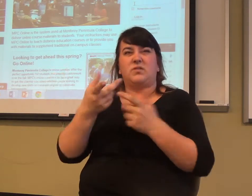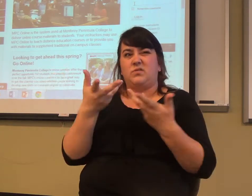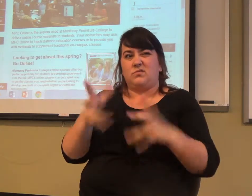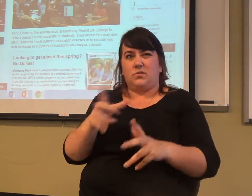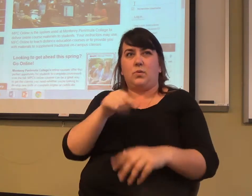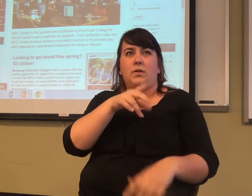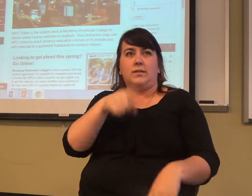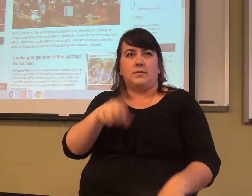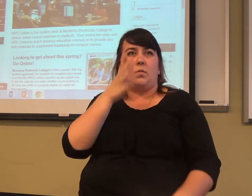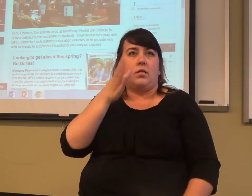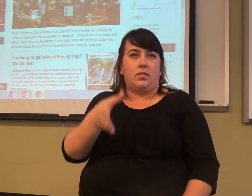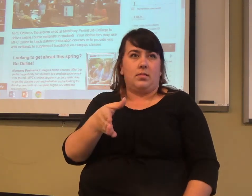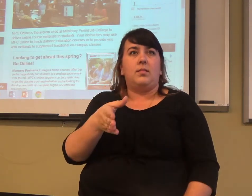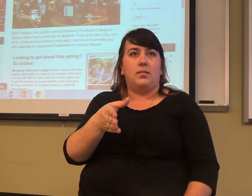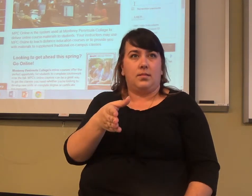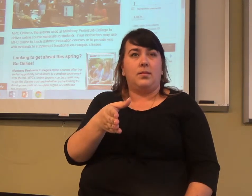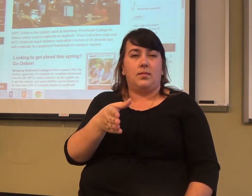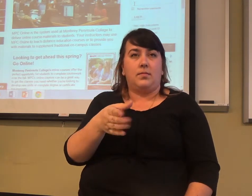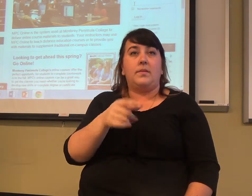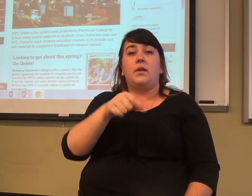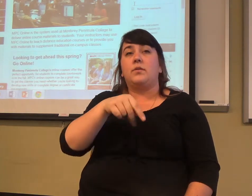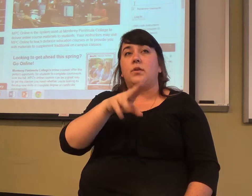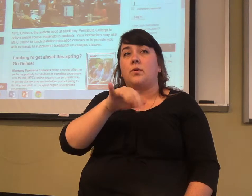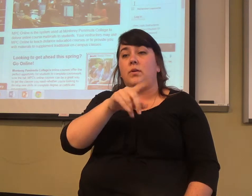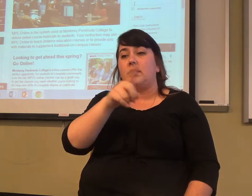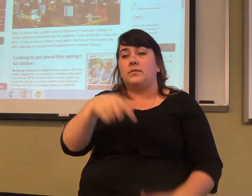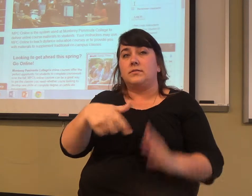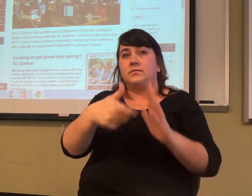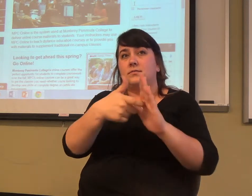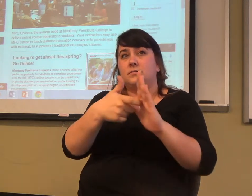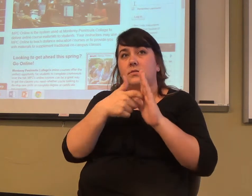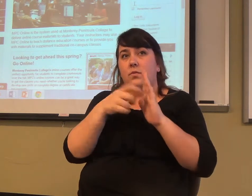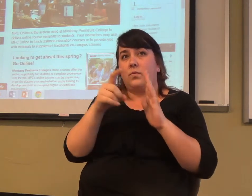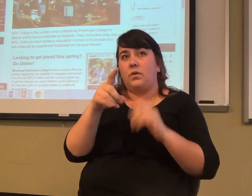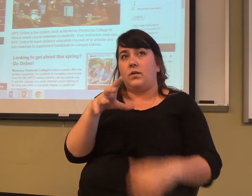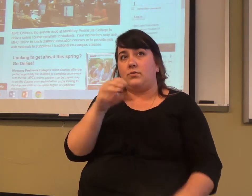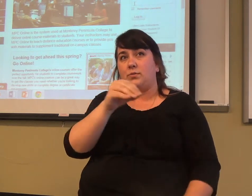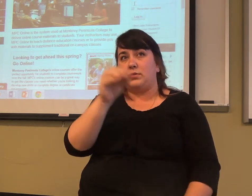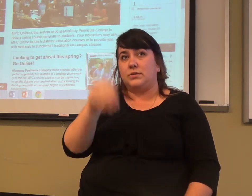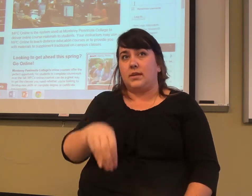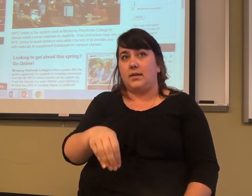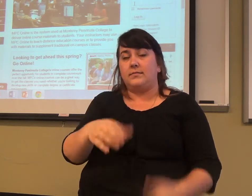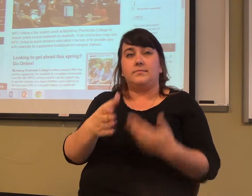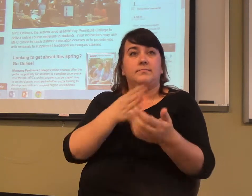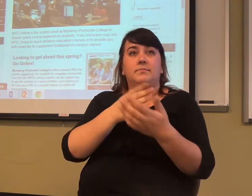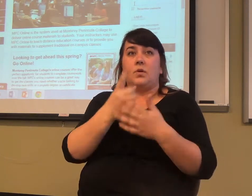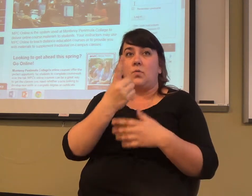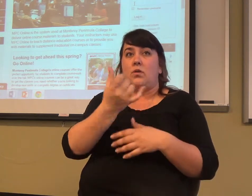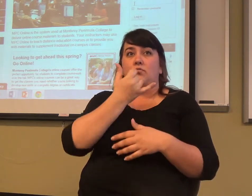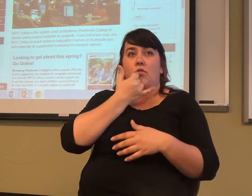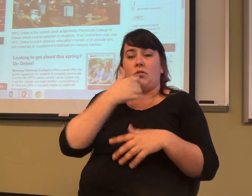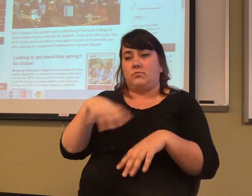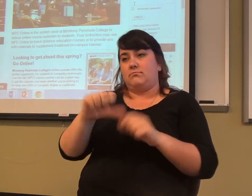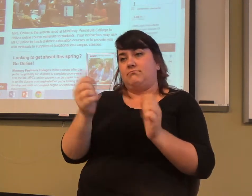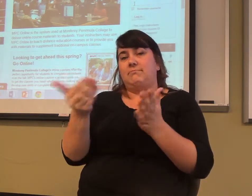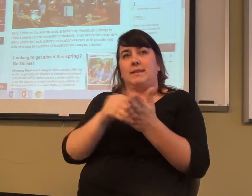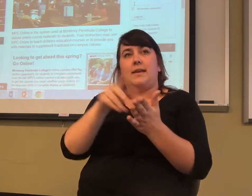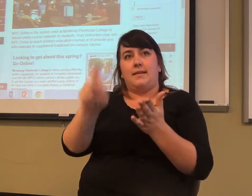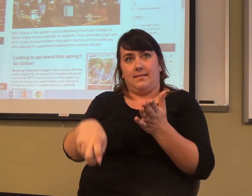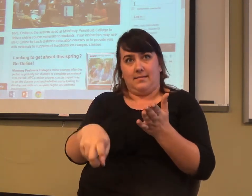quiz. Remember, the quiz requires 100%. So even if you miss one, you will have to retake it. So go